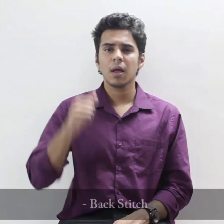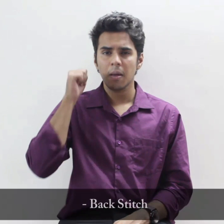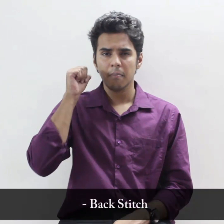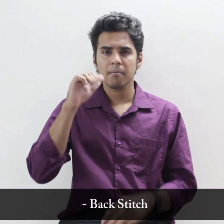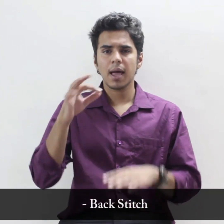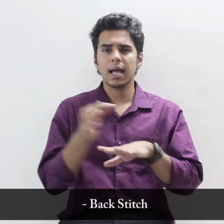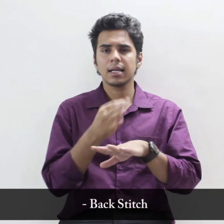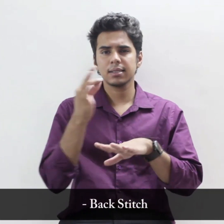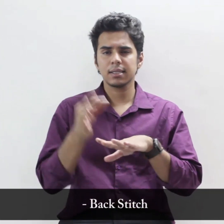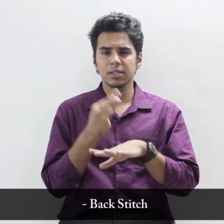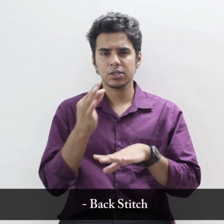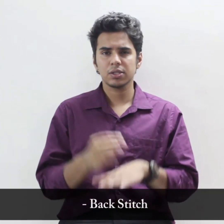Back stitch.